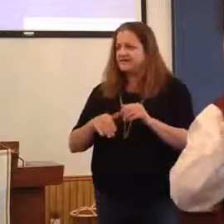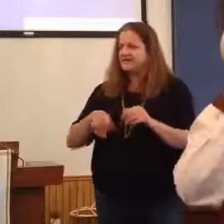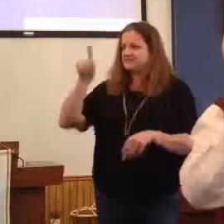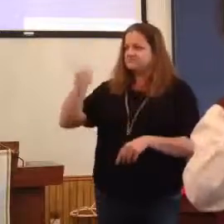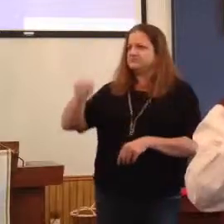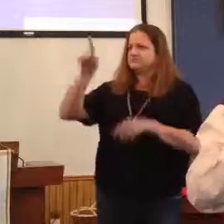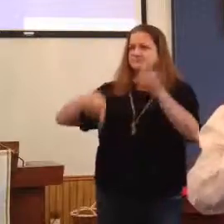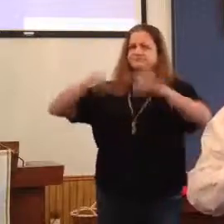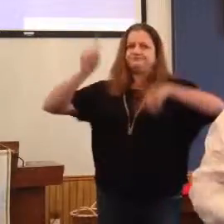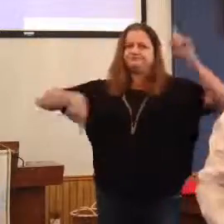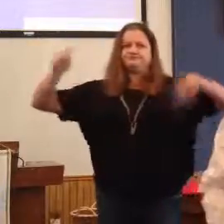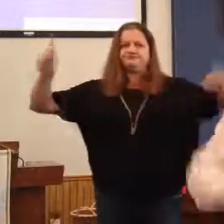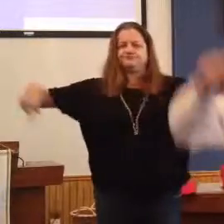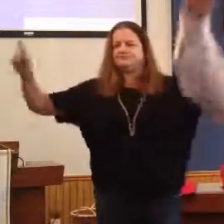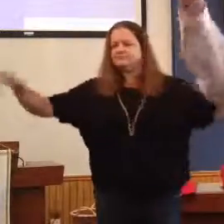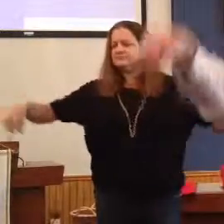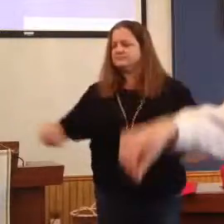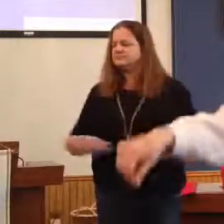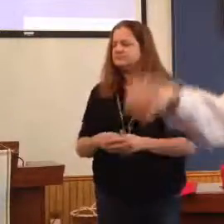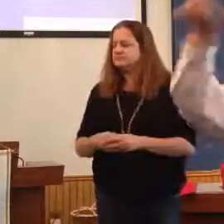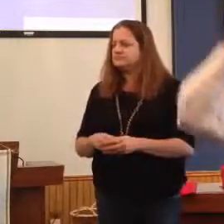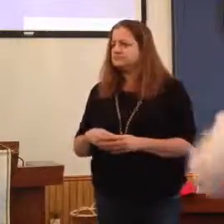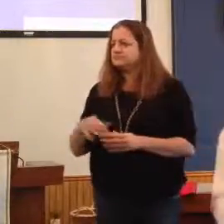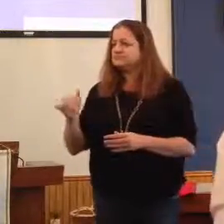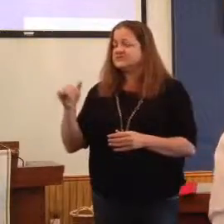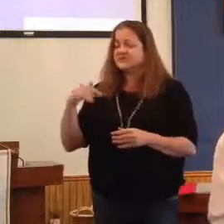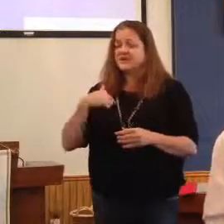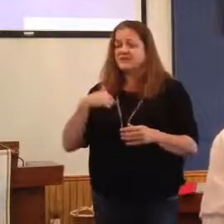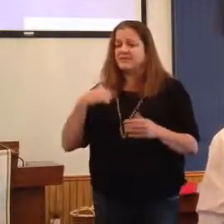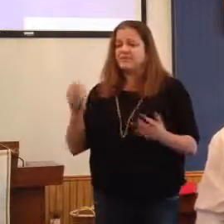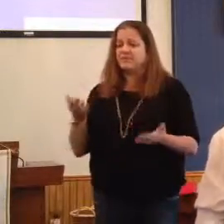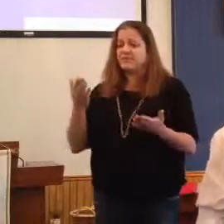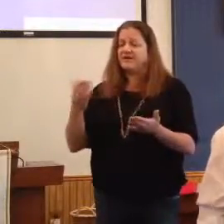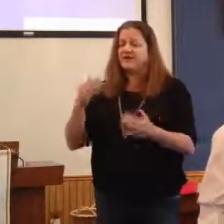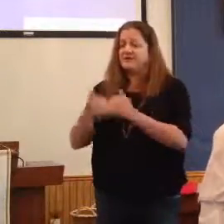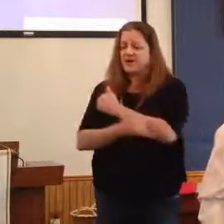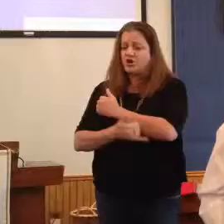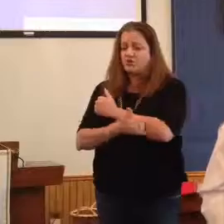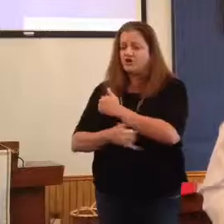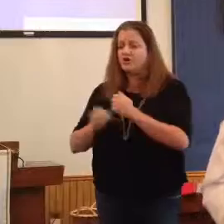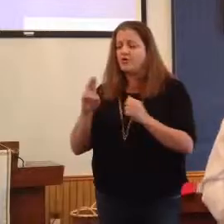fact, we experience it differently if we were raised in the country rather than the city.